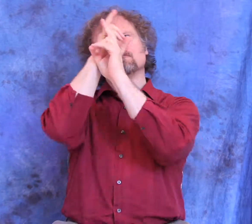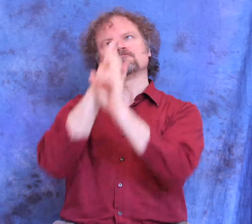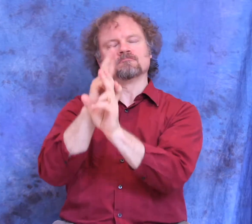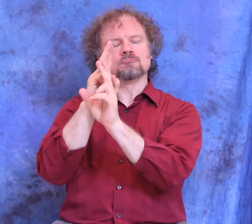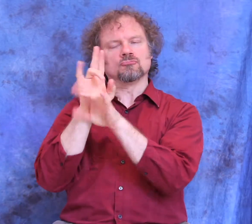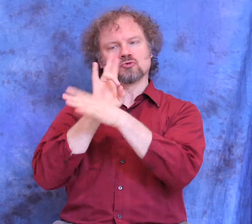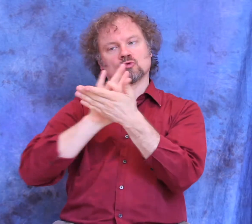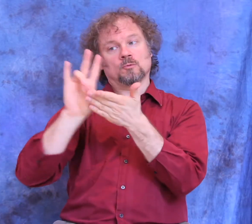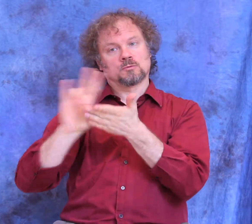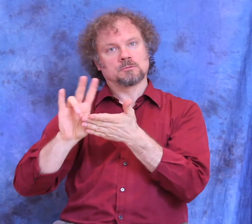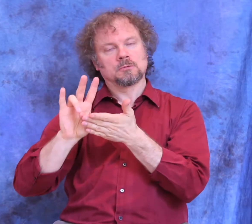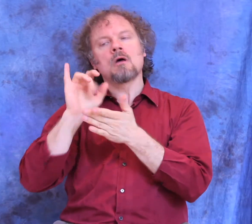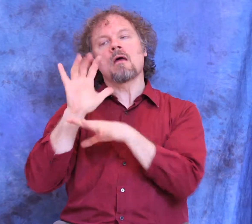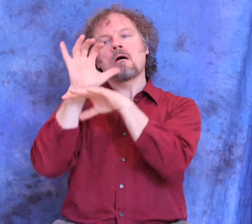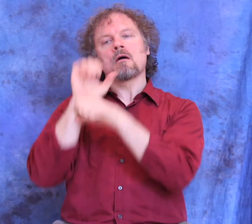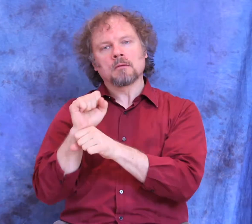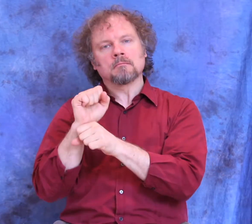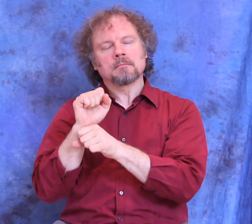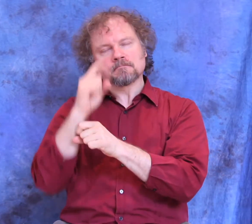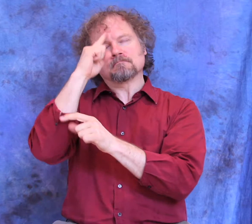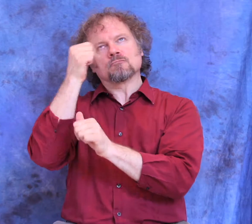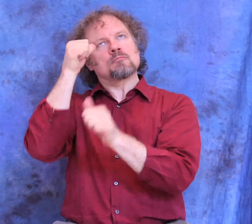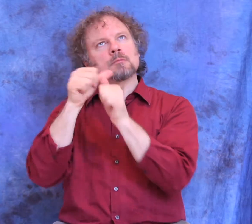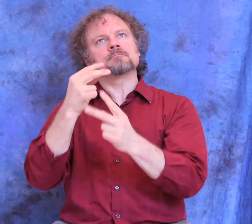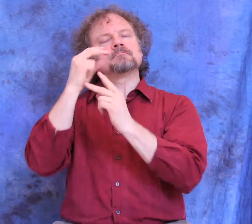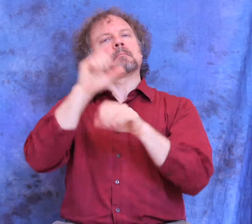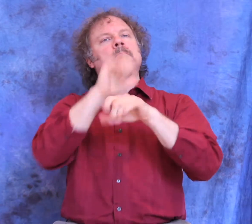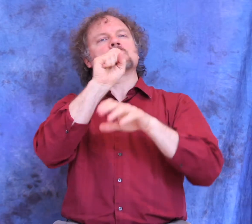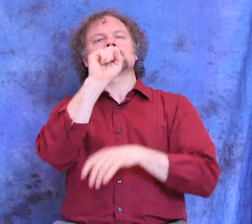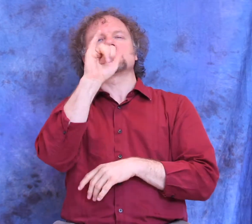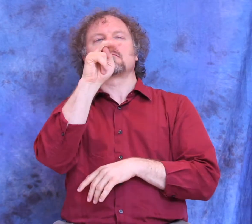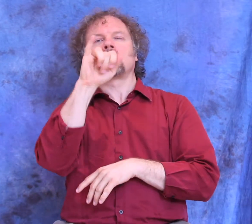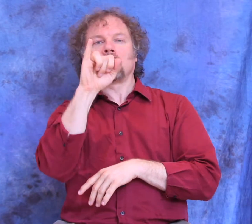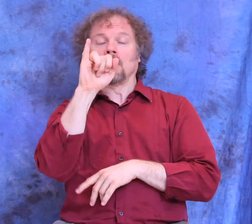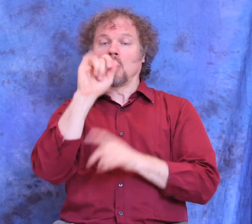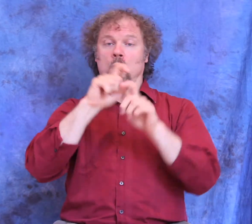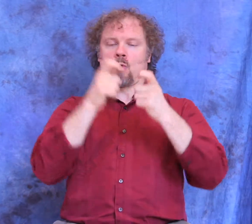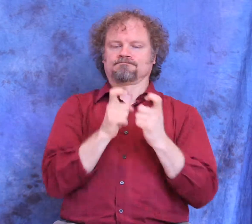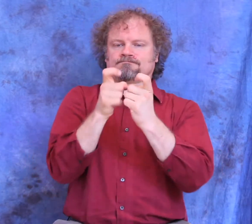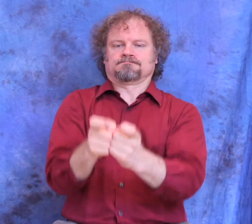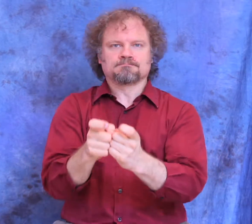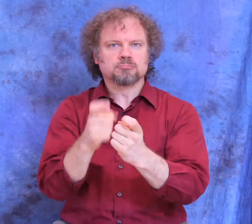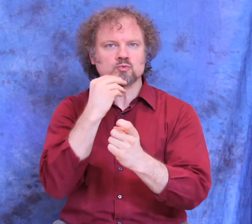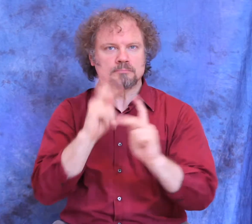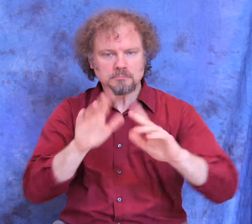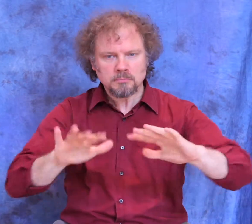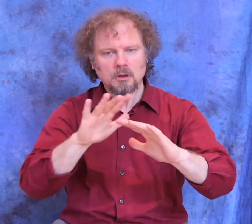This custom helps to recall Mount Sinai, the mountain where the Jews received the Torah, which was surrounded by